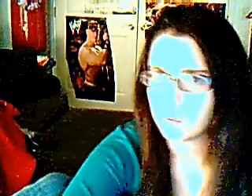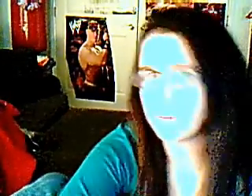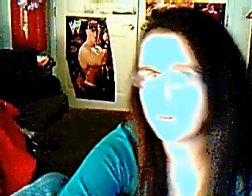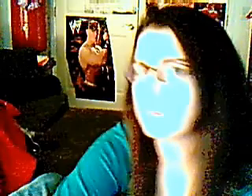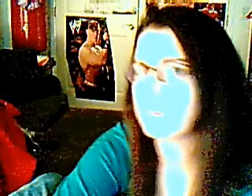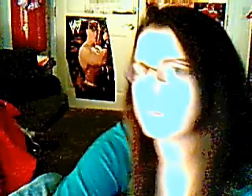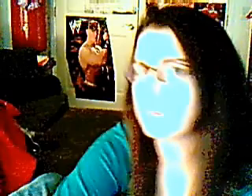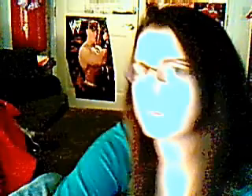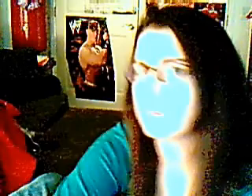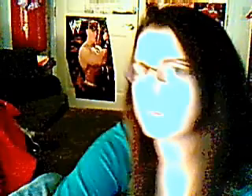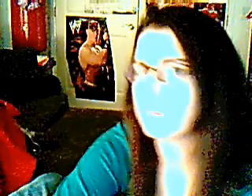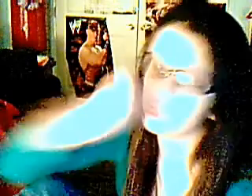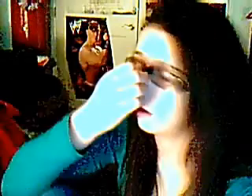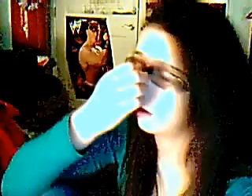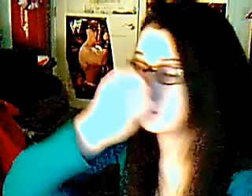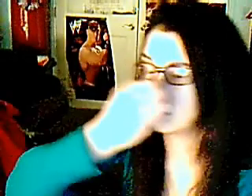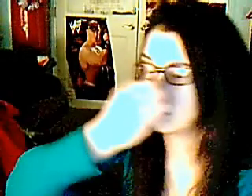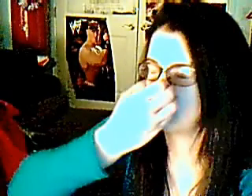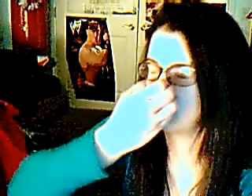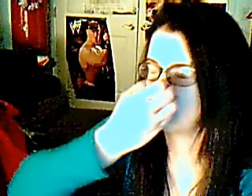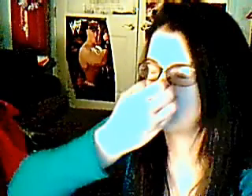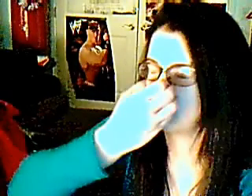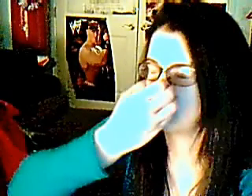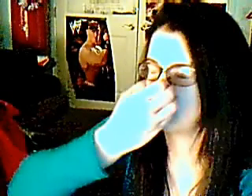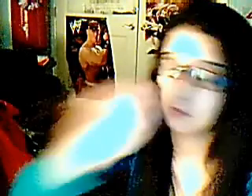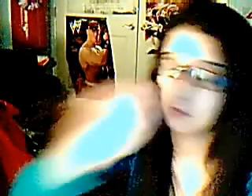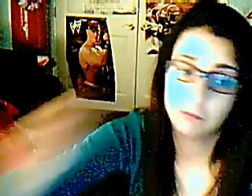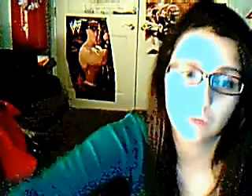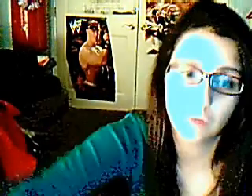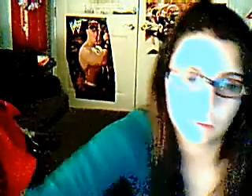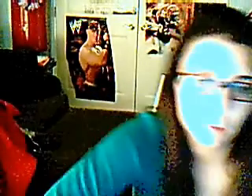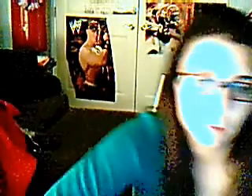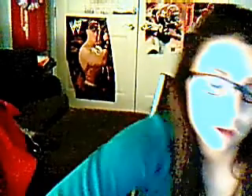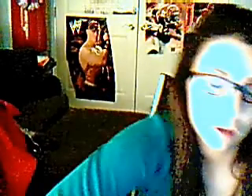one. Faggots on this one. Not really, but whatever. Okay,